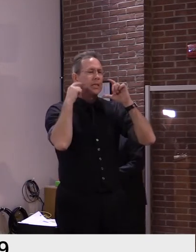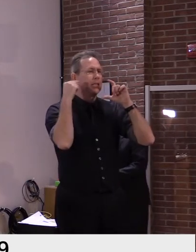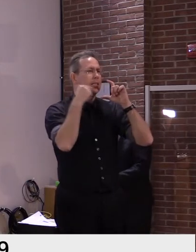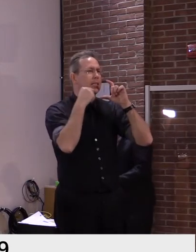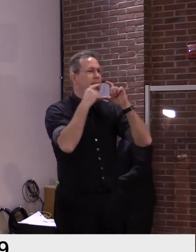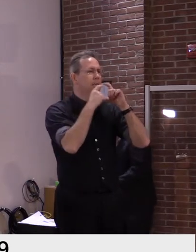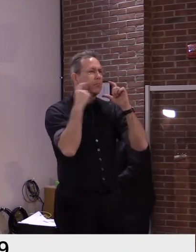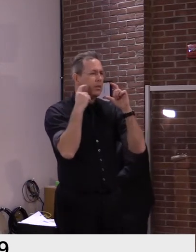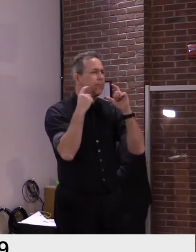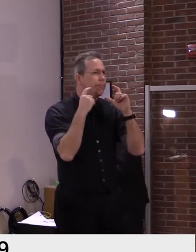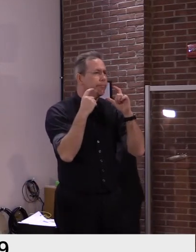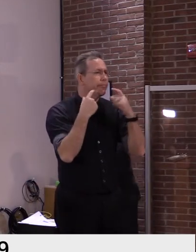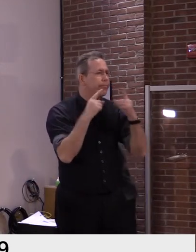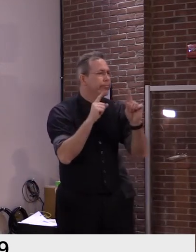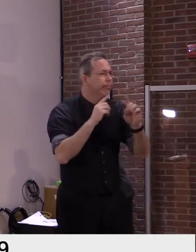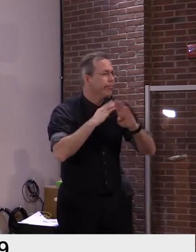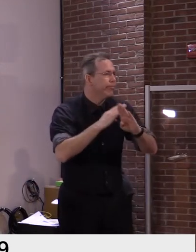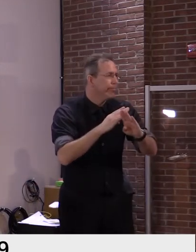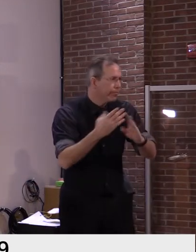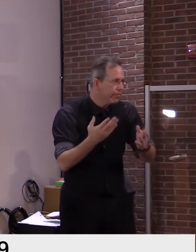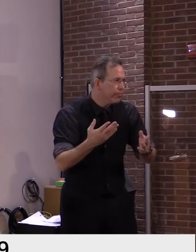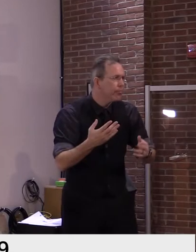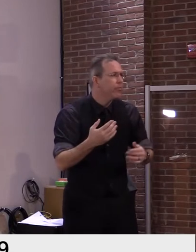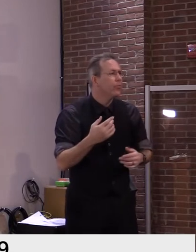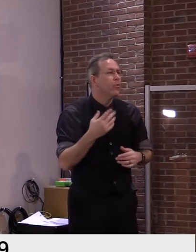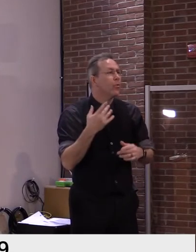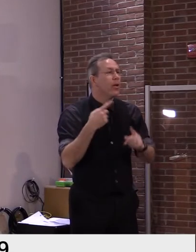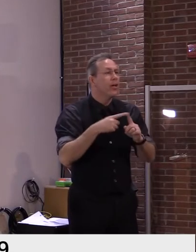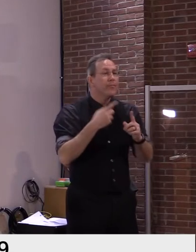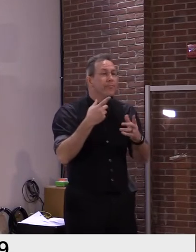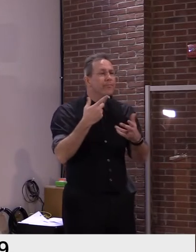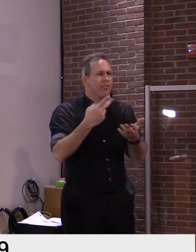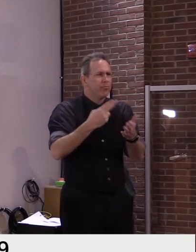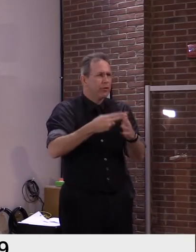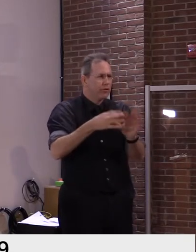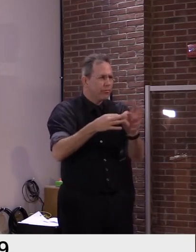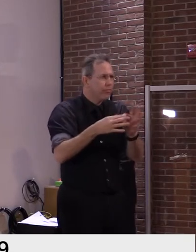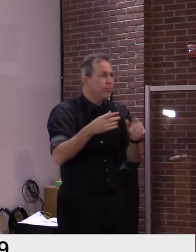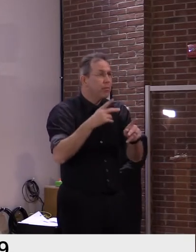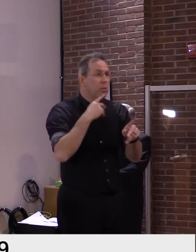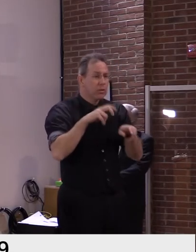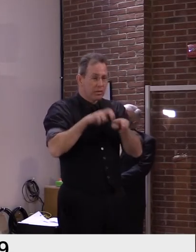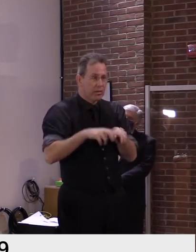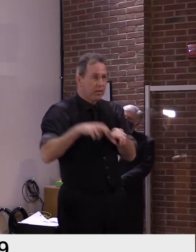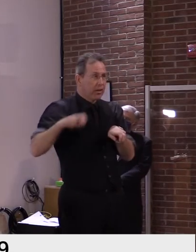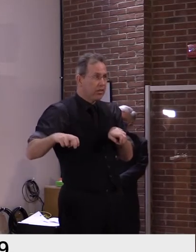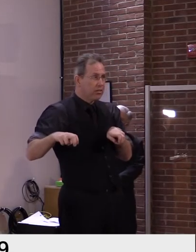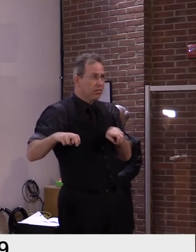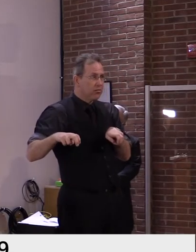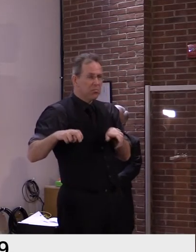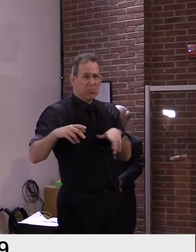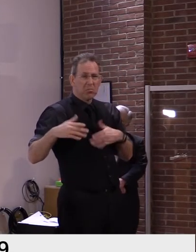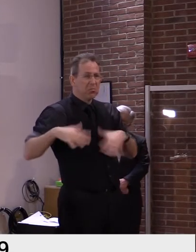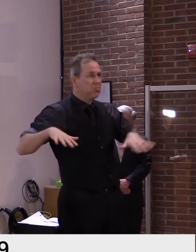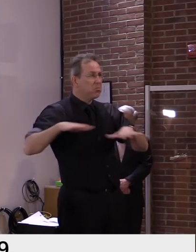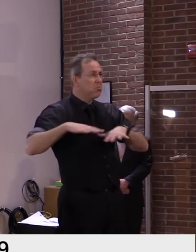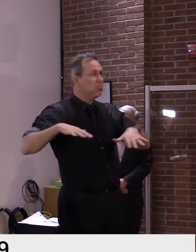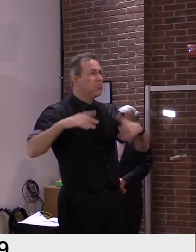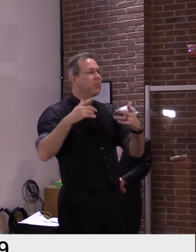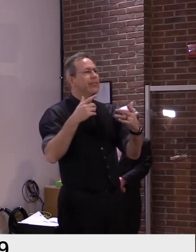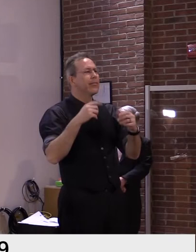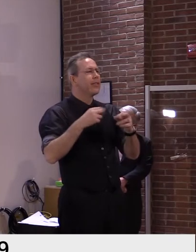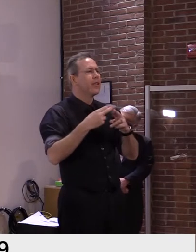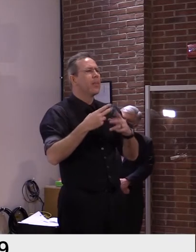And the reason they put the 6-foot distance for those located in high transmission areas, and they were emphatic about